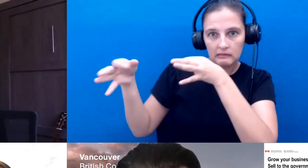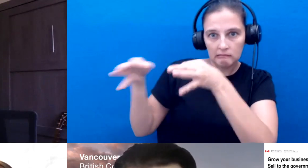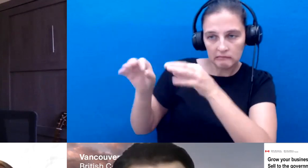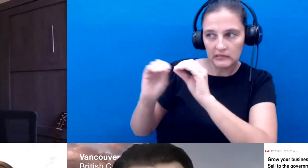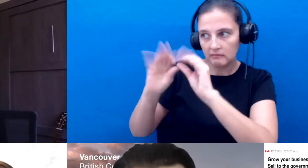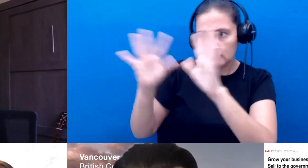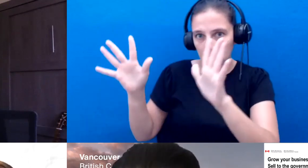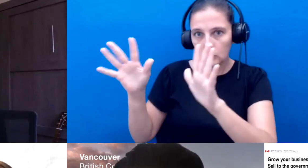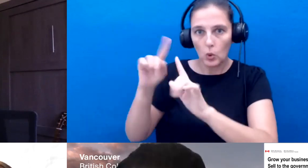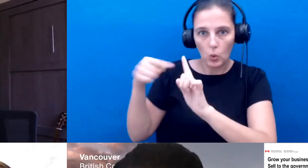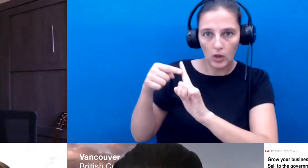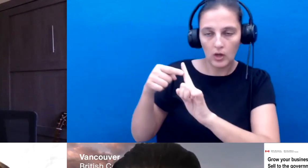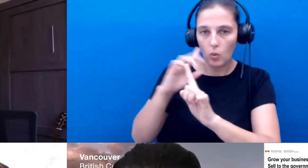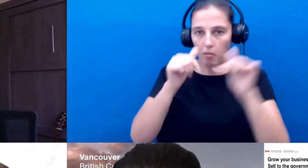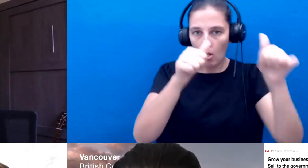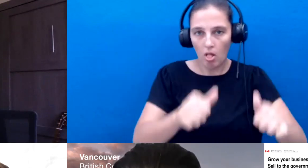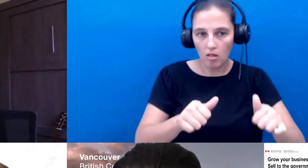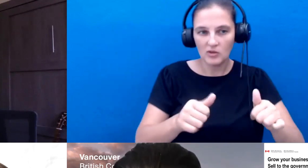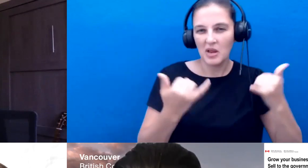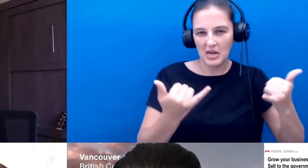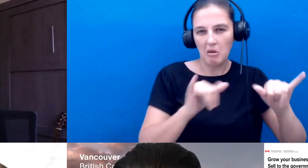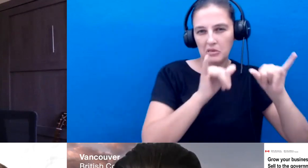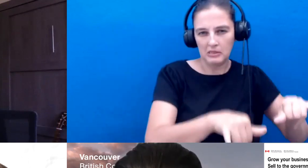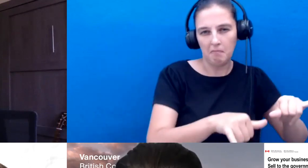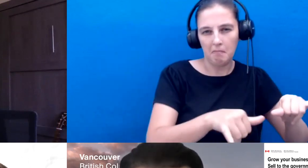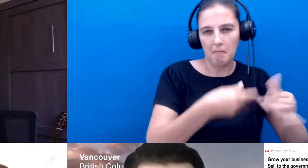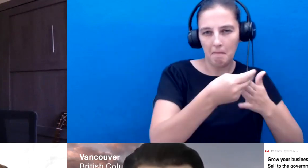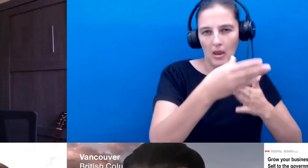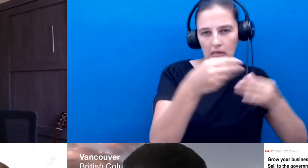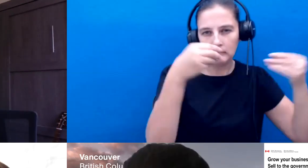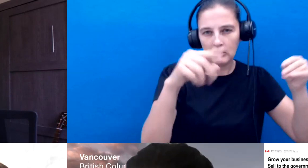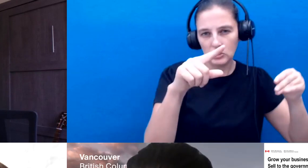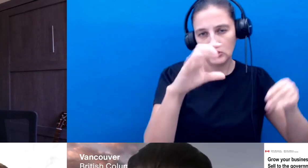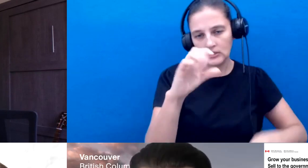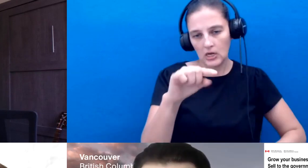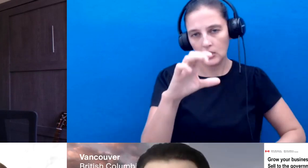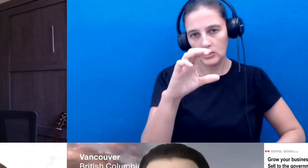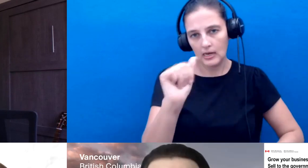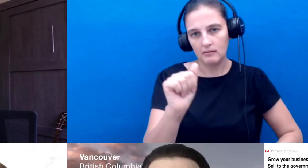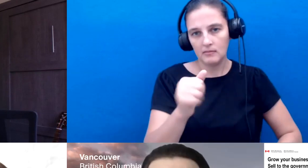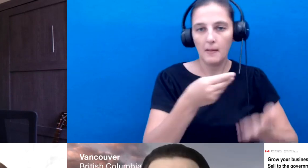Canada Buys, it's going to stay as buyandsell.gc.ca. So it's buy and sell.